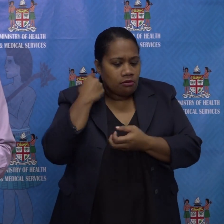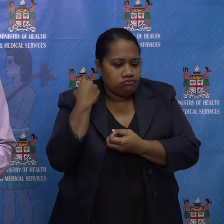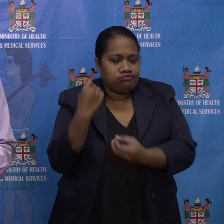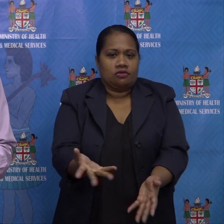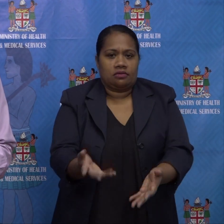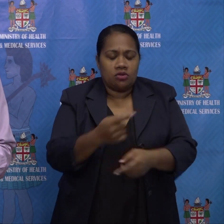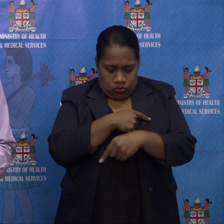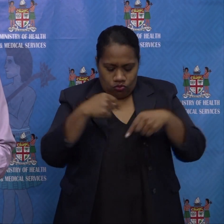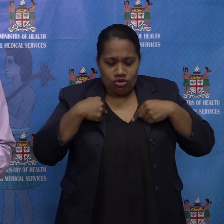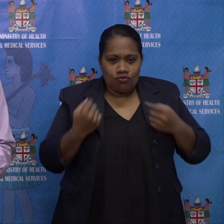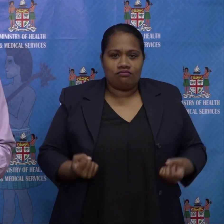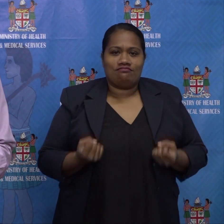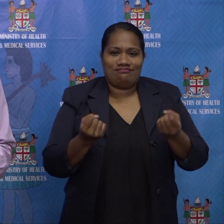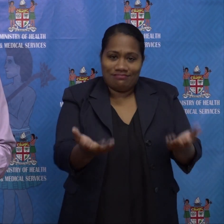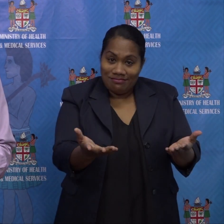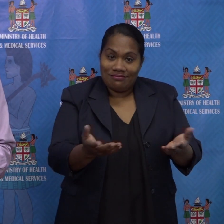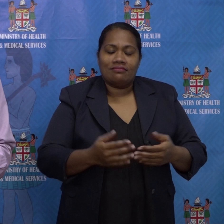We will provide.